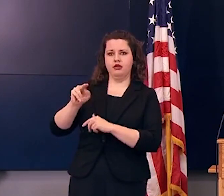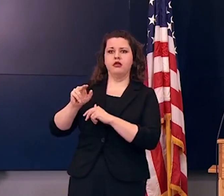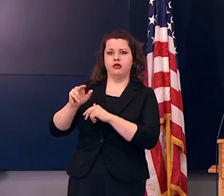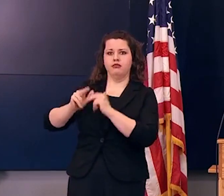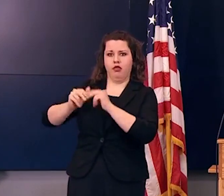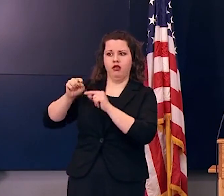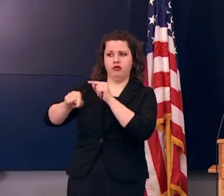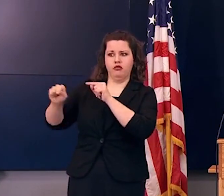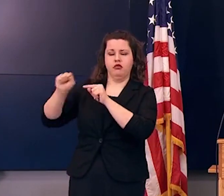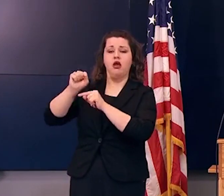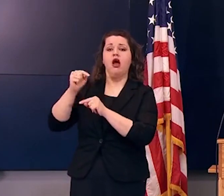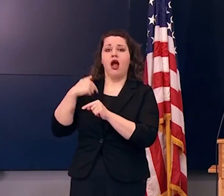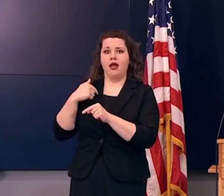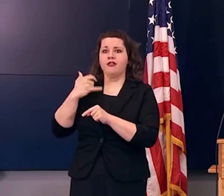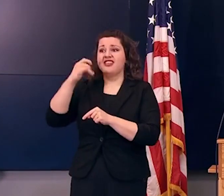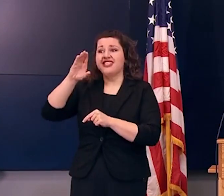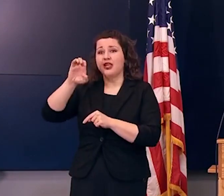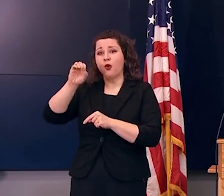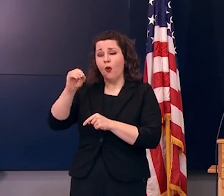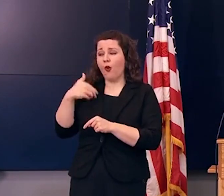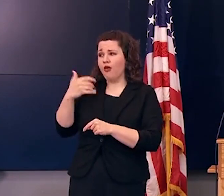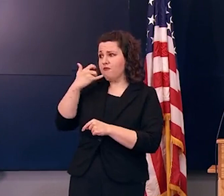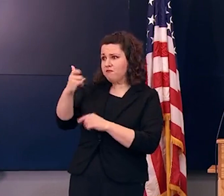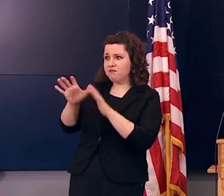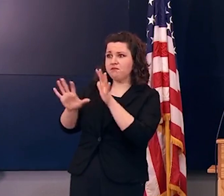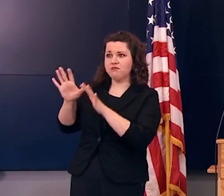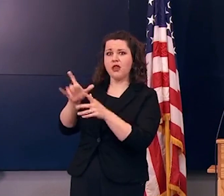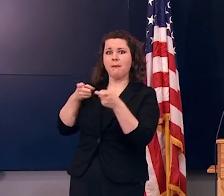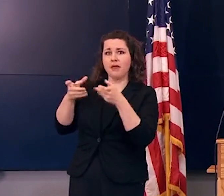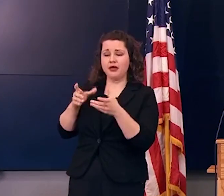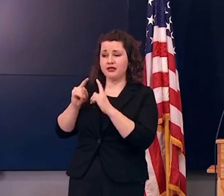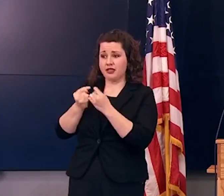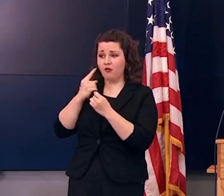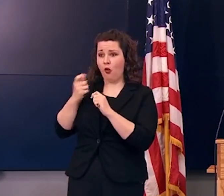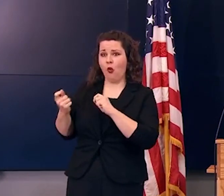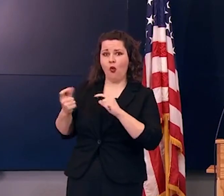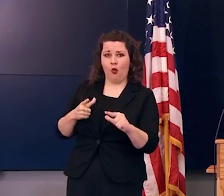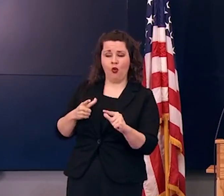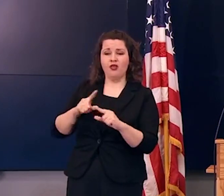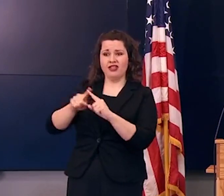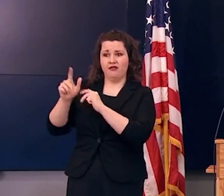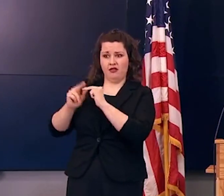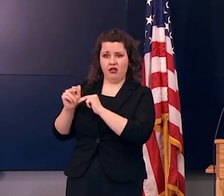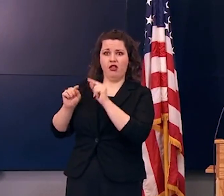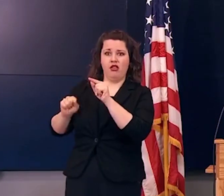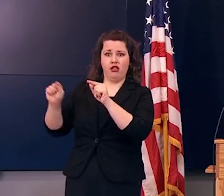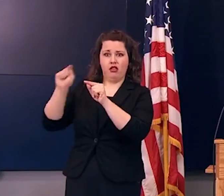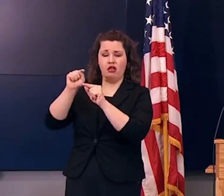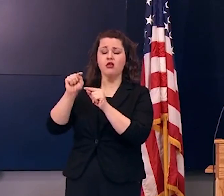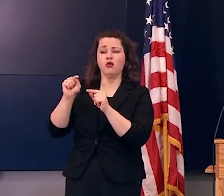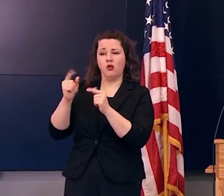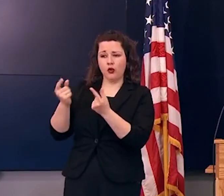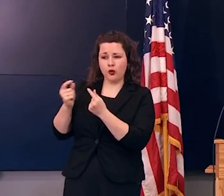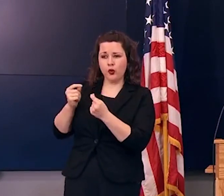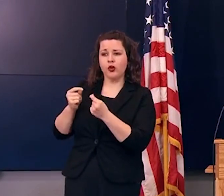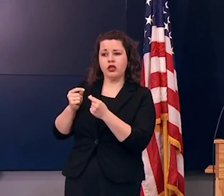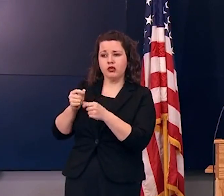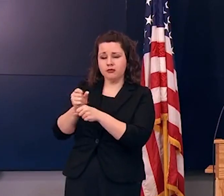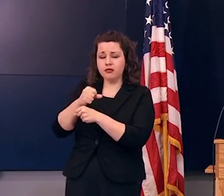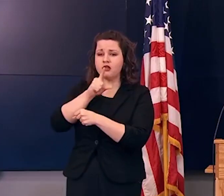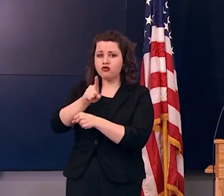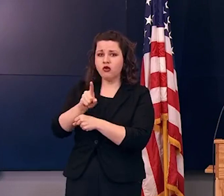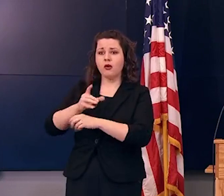with the CEO and the management team for all Tyson plants to talk about what they're doing proactively to make sure that